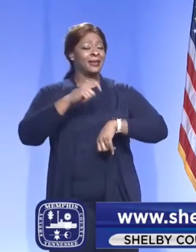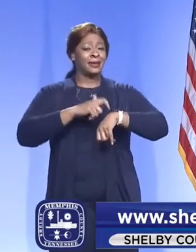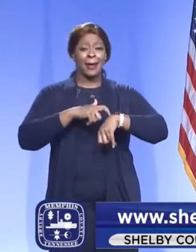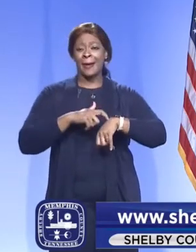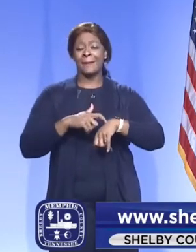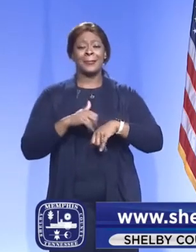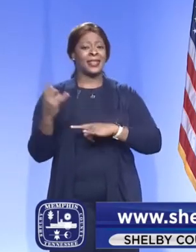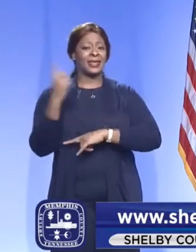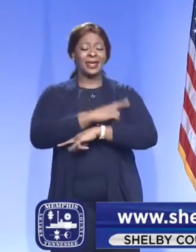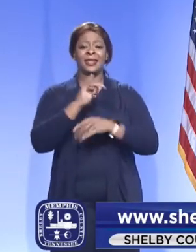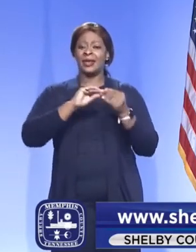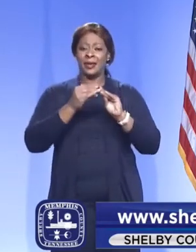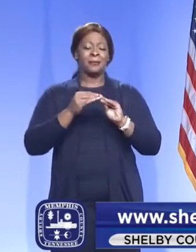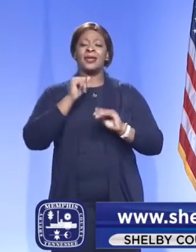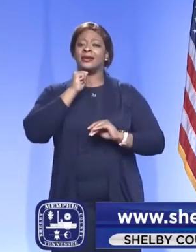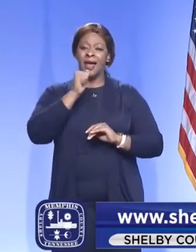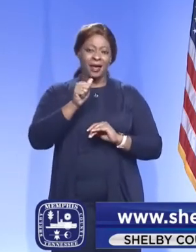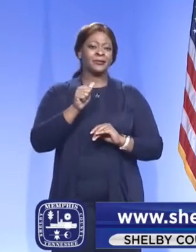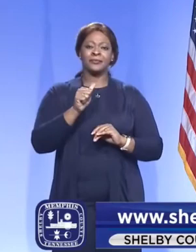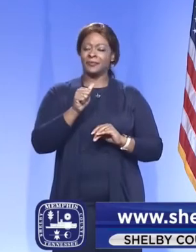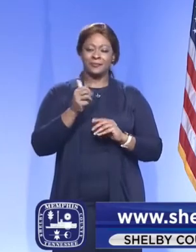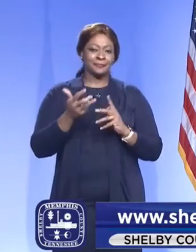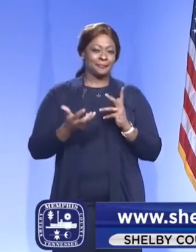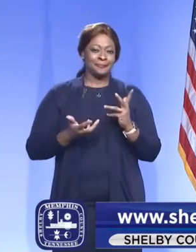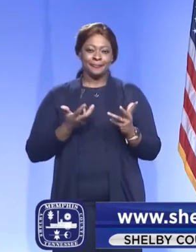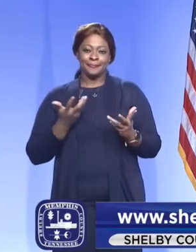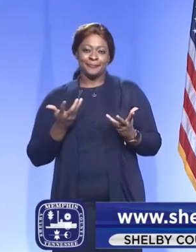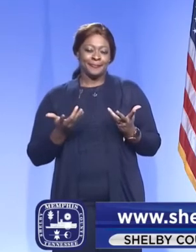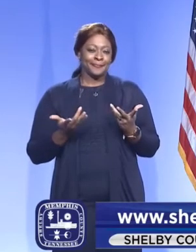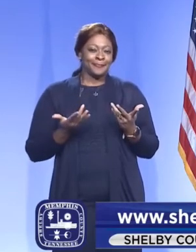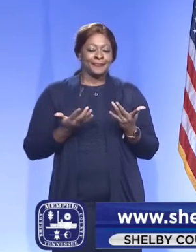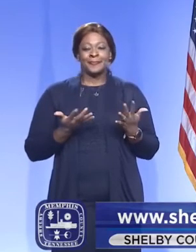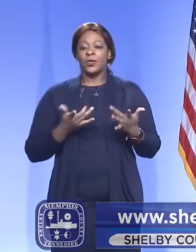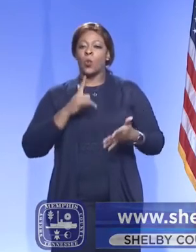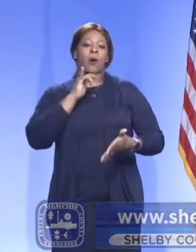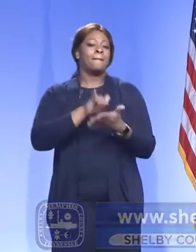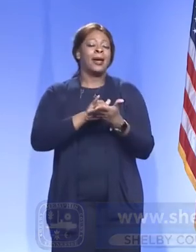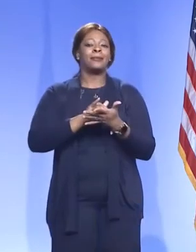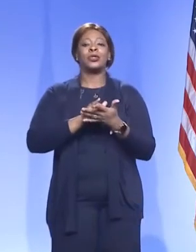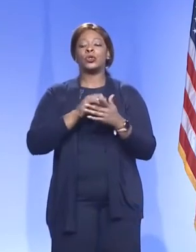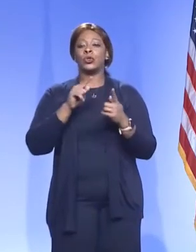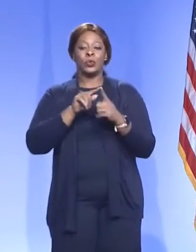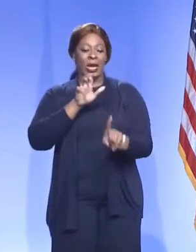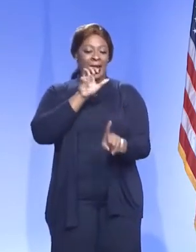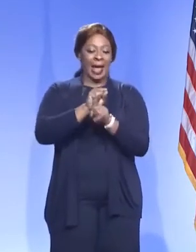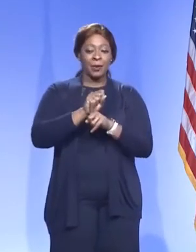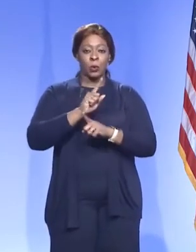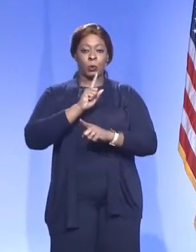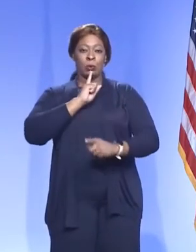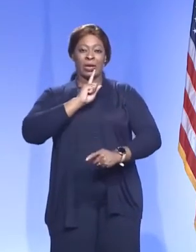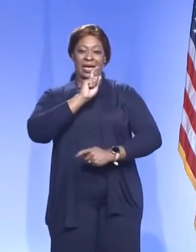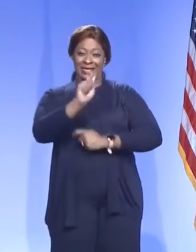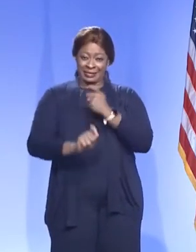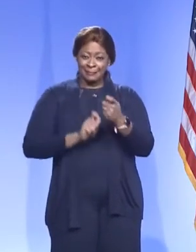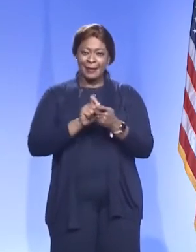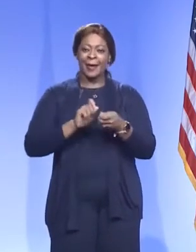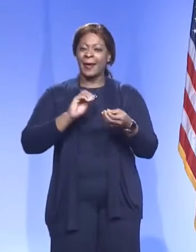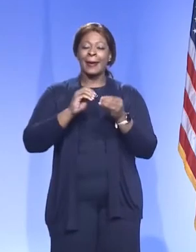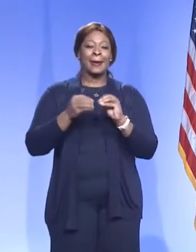we calculate our positivity rates based on what day the specimen was obtained, not the day it came into the health